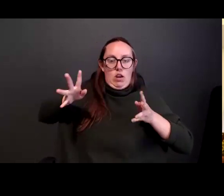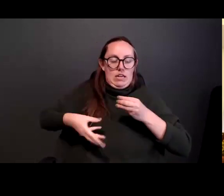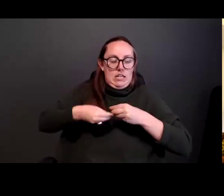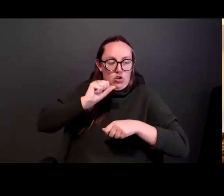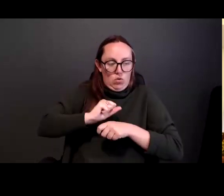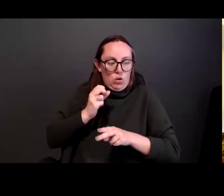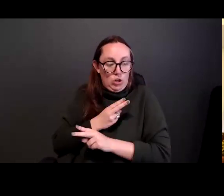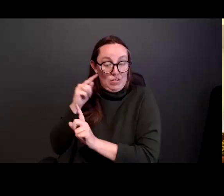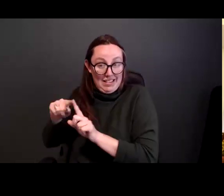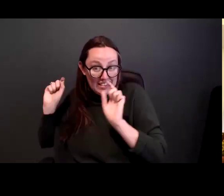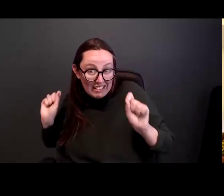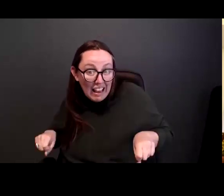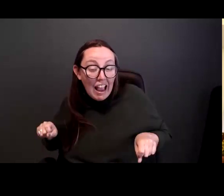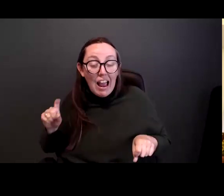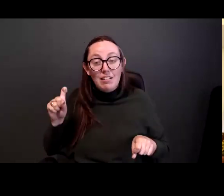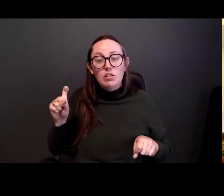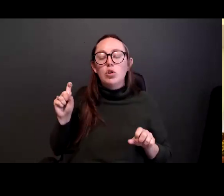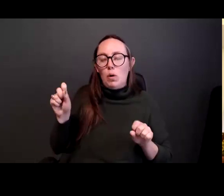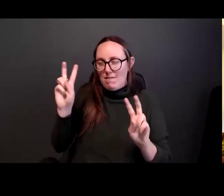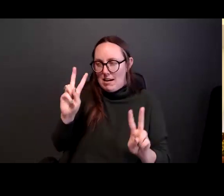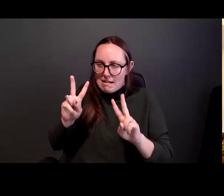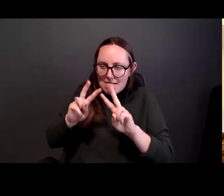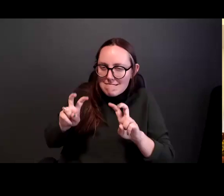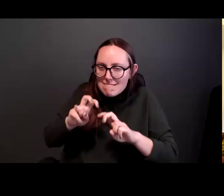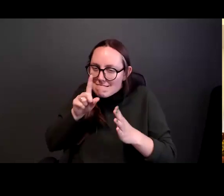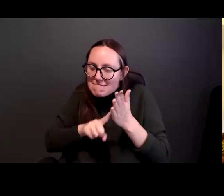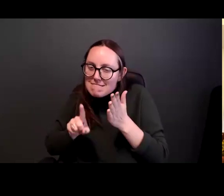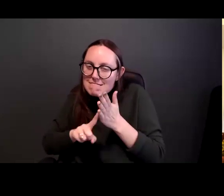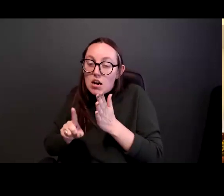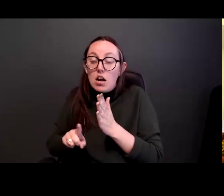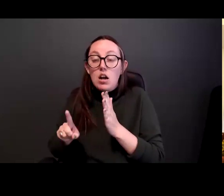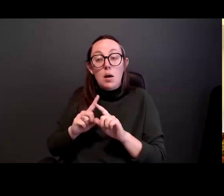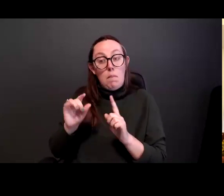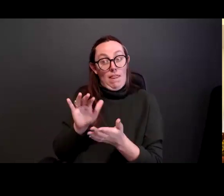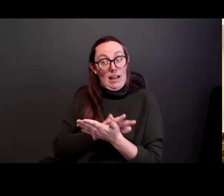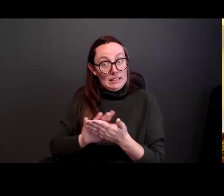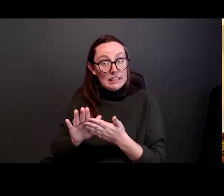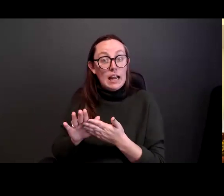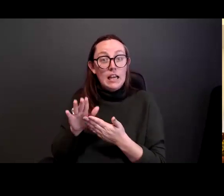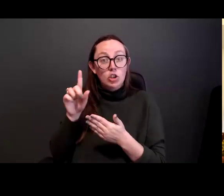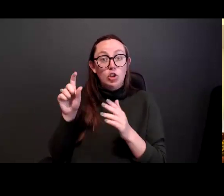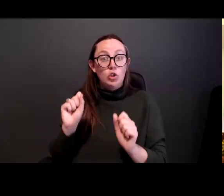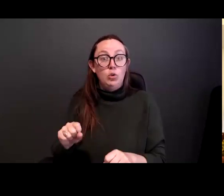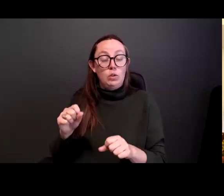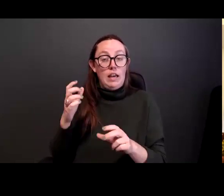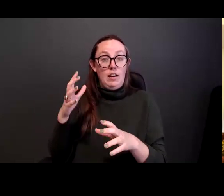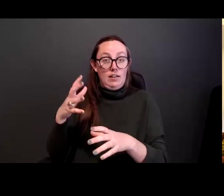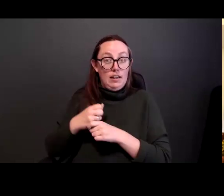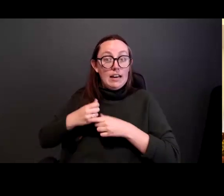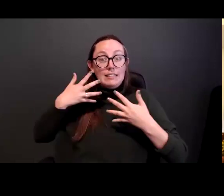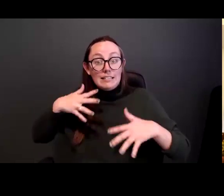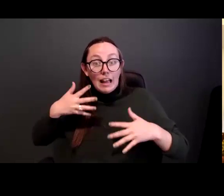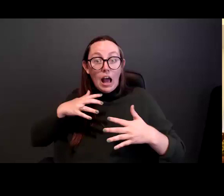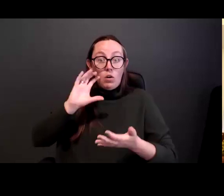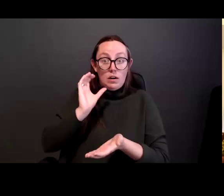get sound on there as well as images now. And so I just put in like the cash register sound, and I got a